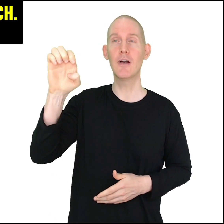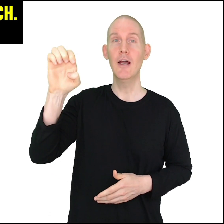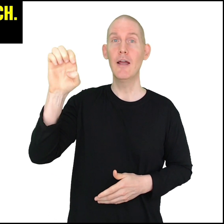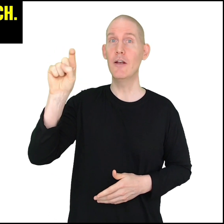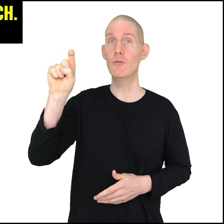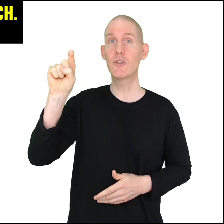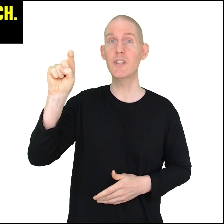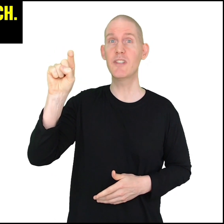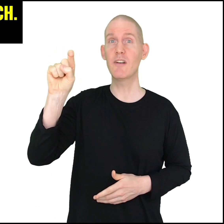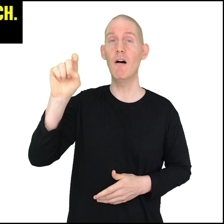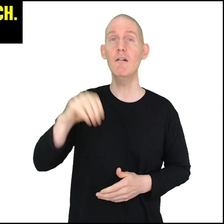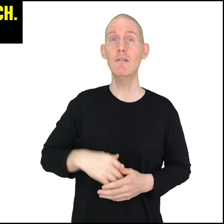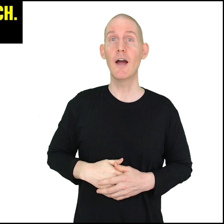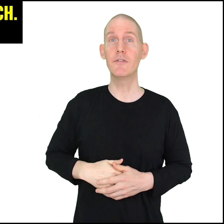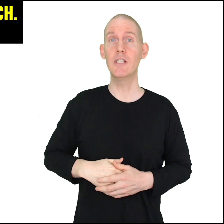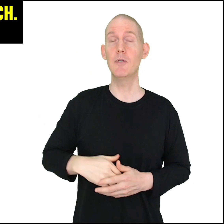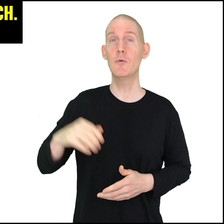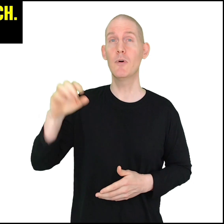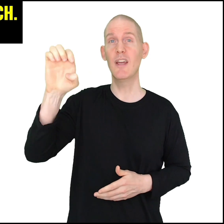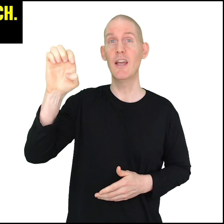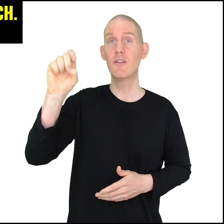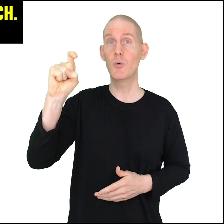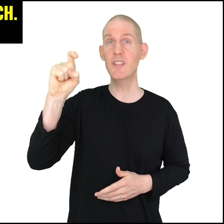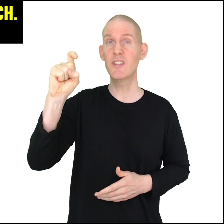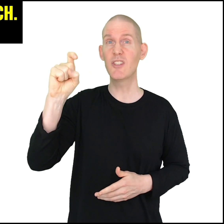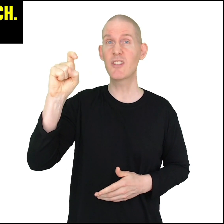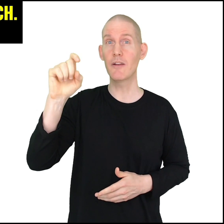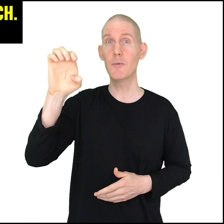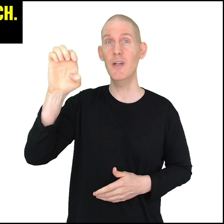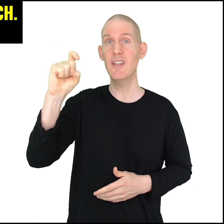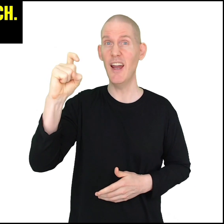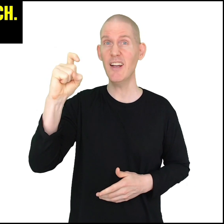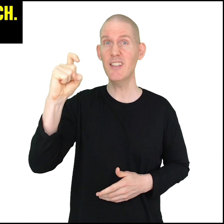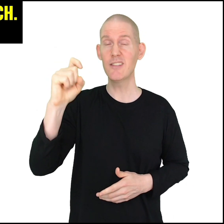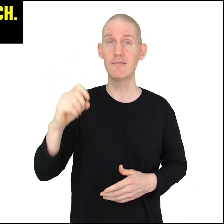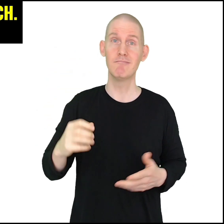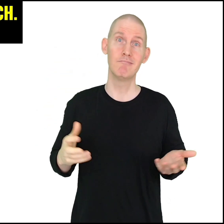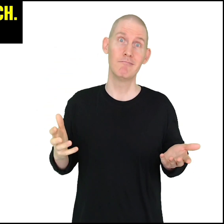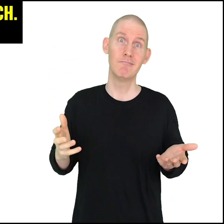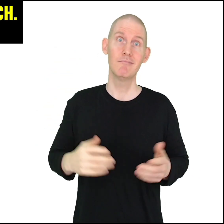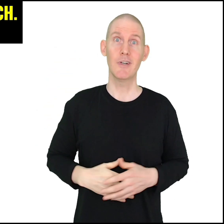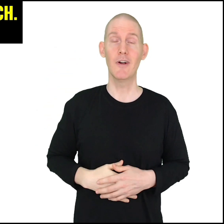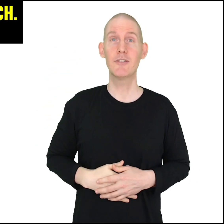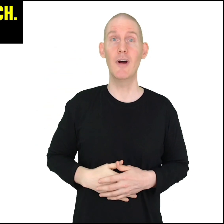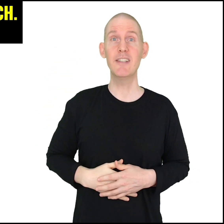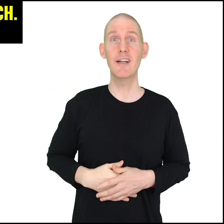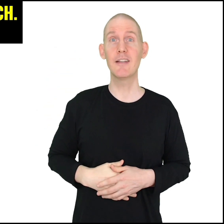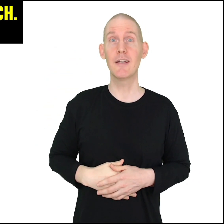they don't twist at all. I've seen people where they twist just a little bit, X. All right, so I sign it like